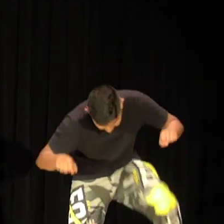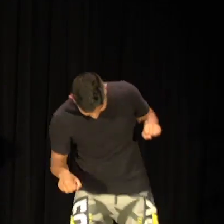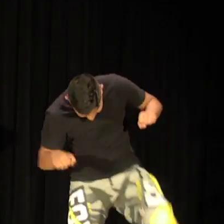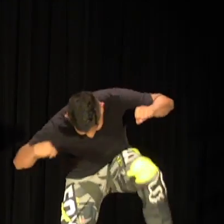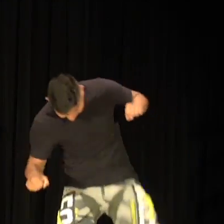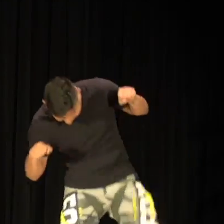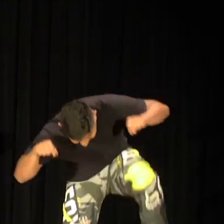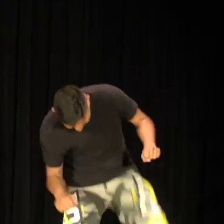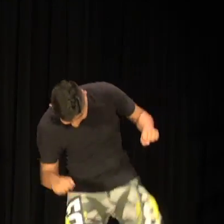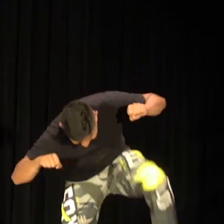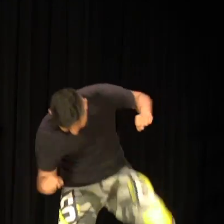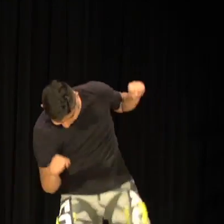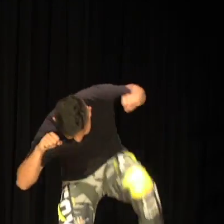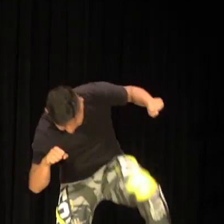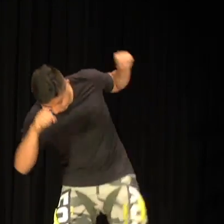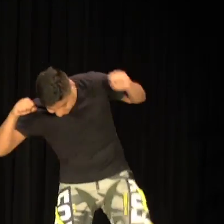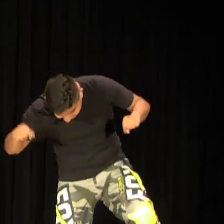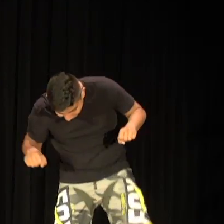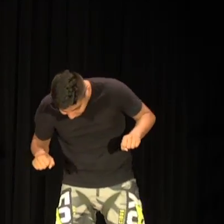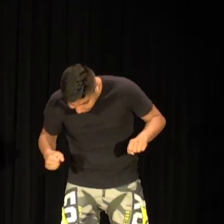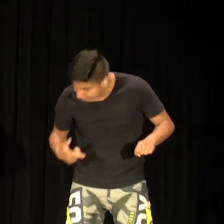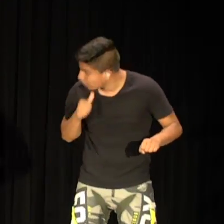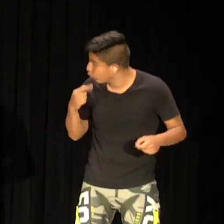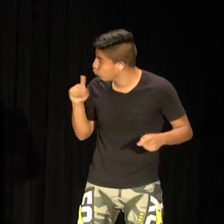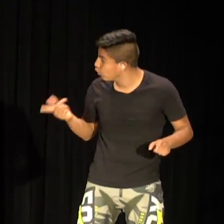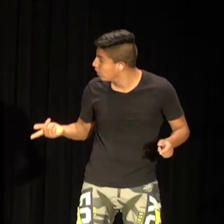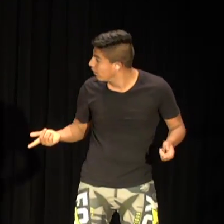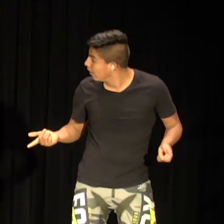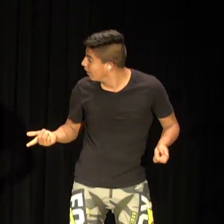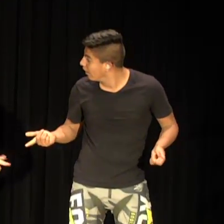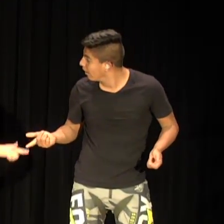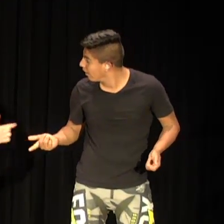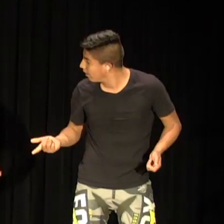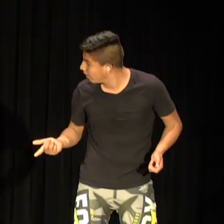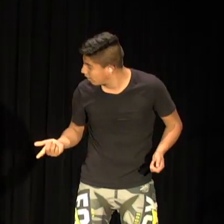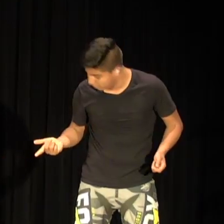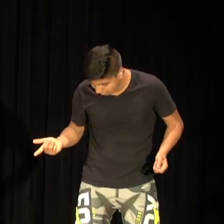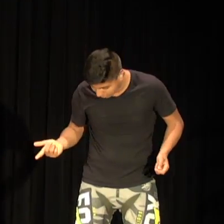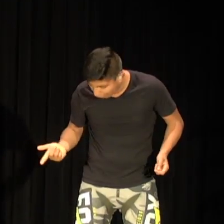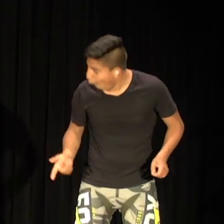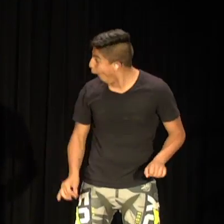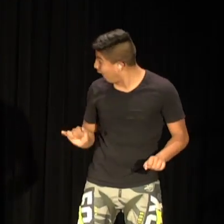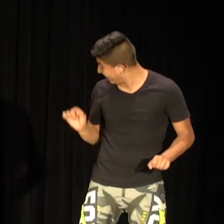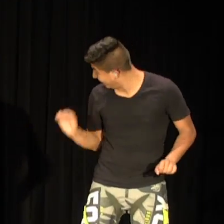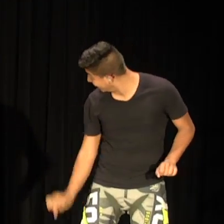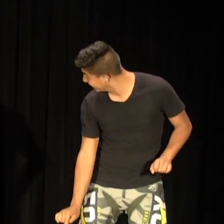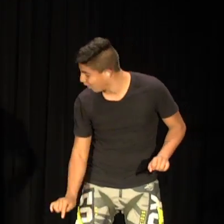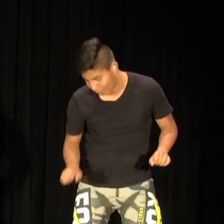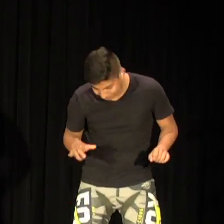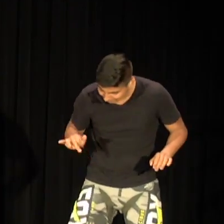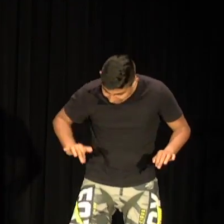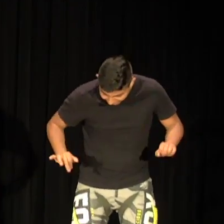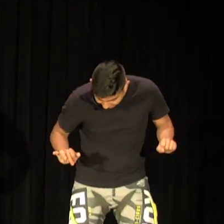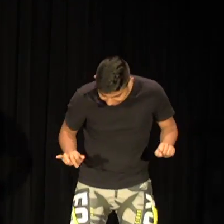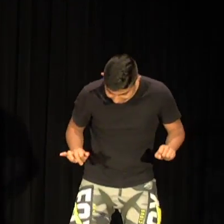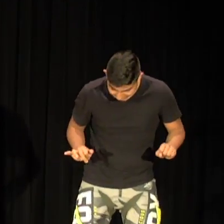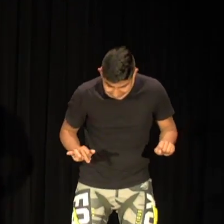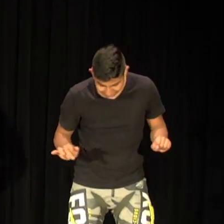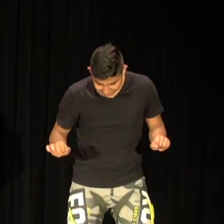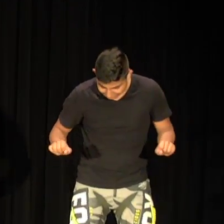put like this? Does this work? How's this? Oh. It's not working. No, you get your right foot. Oh, that pedal, the